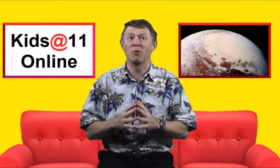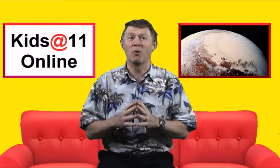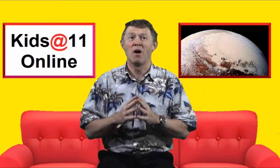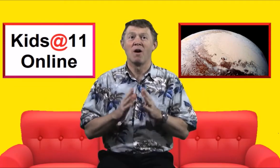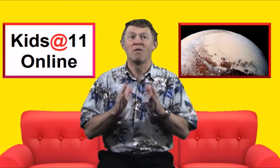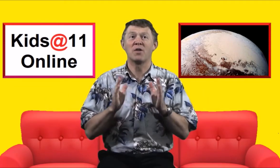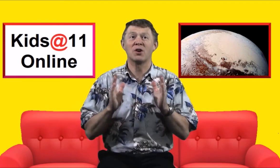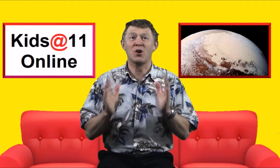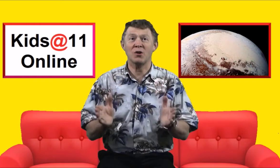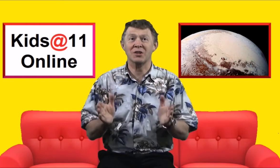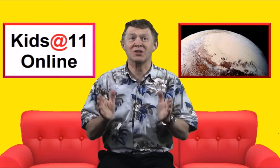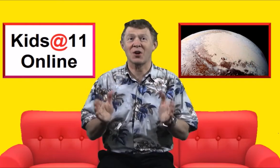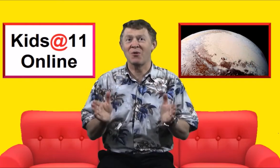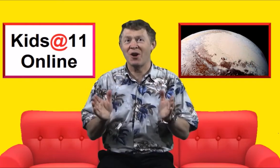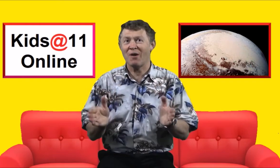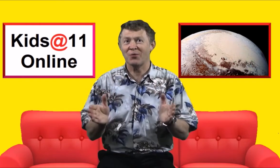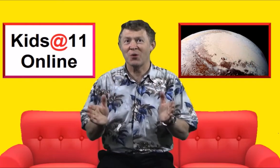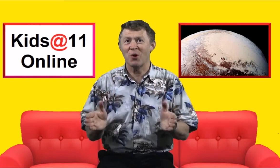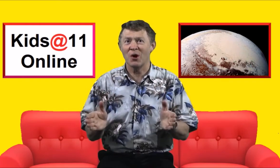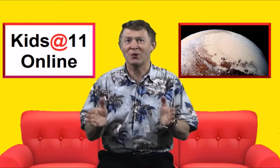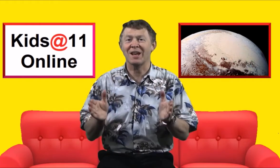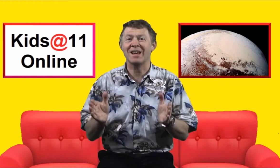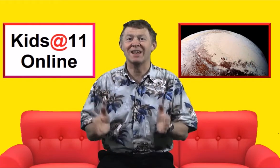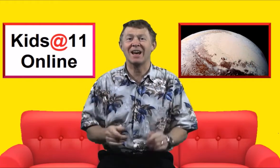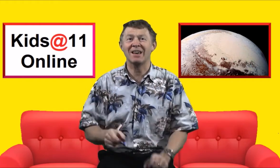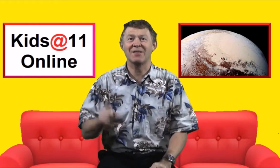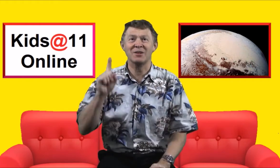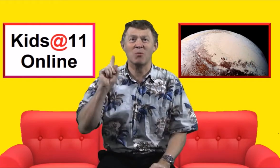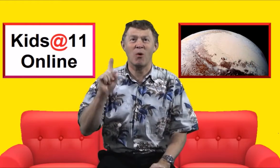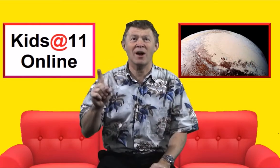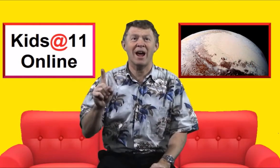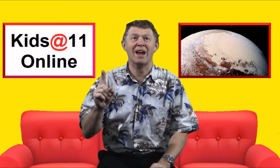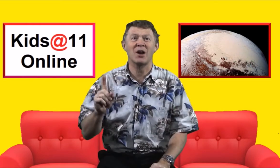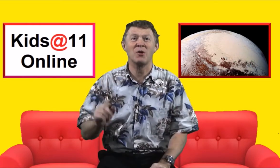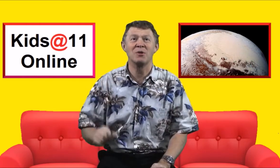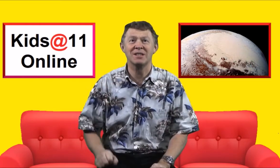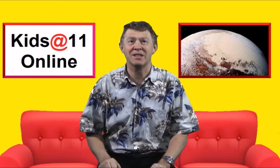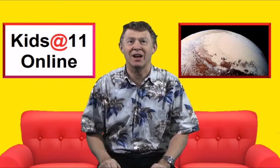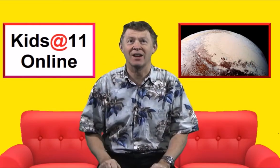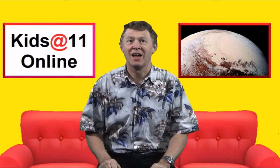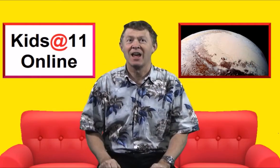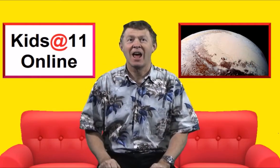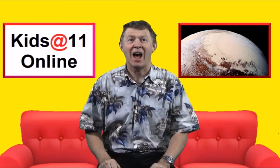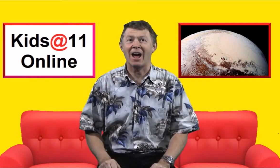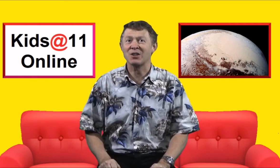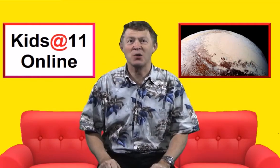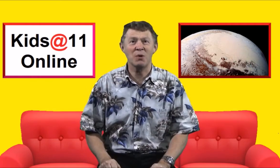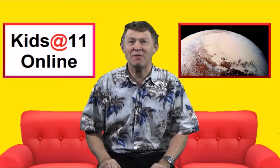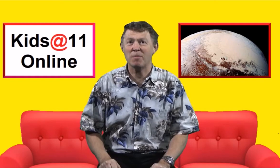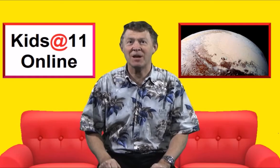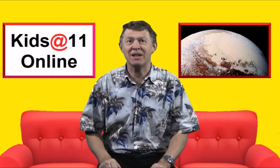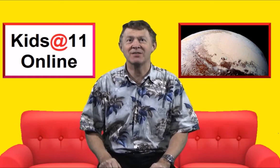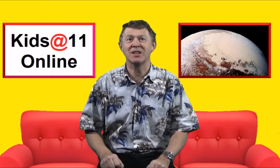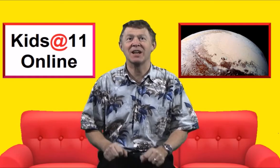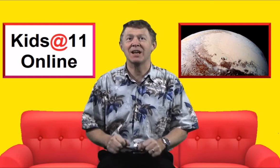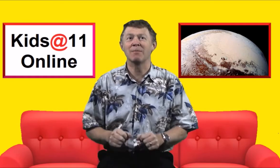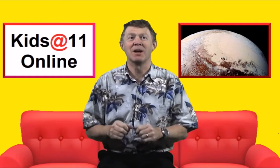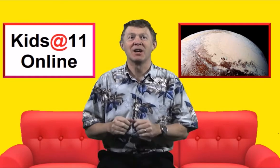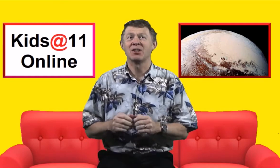Bible. For God so loved the world, he gave his one and only Son, and whoever believes in him